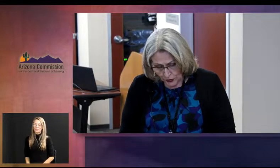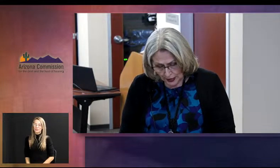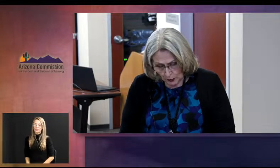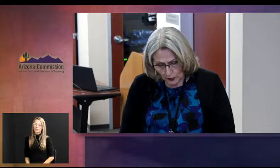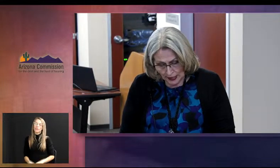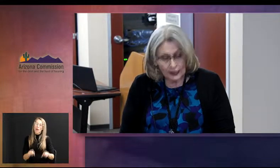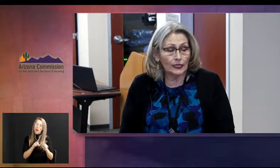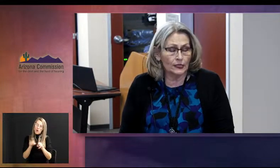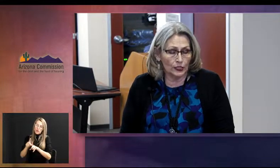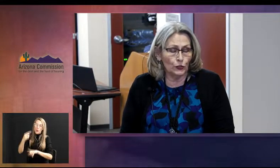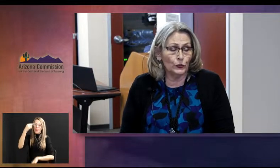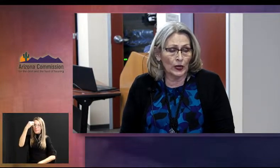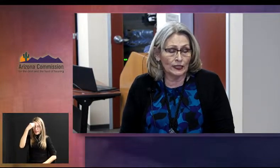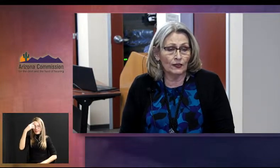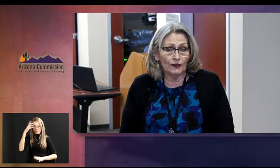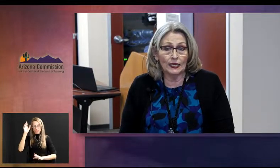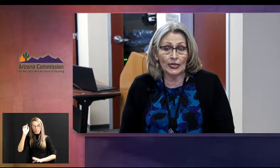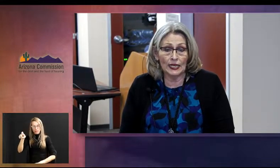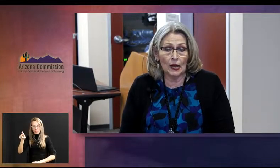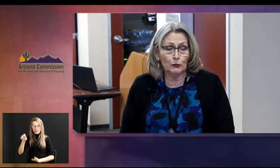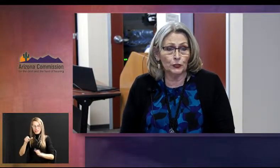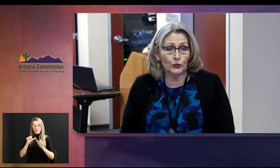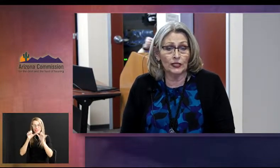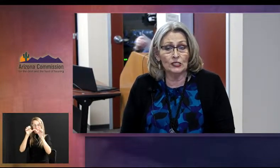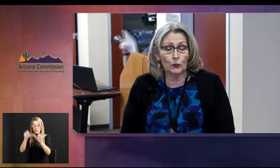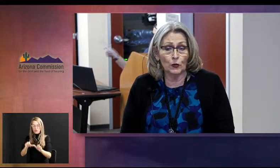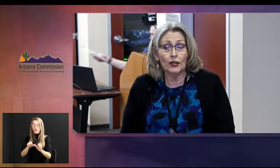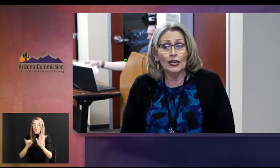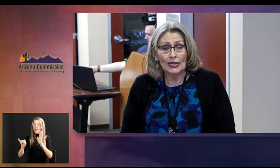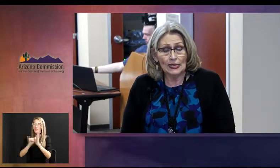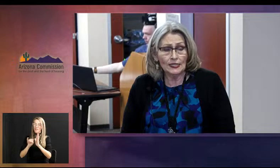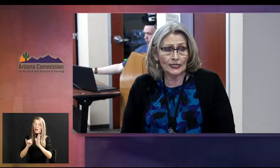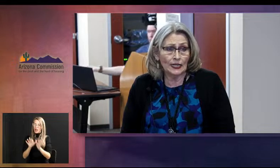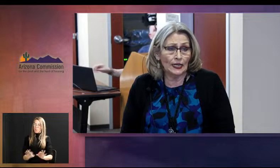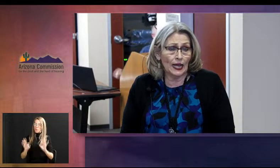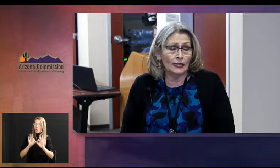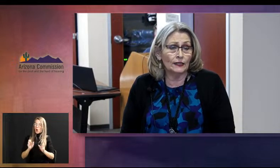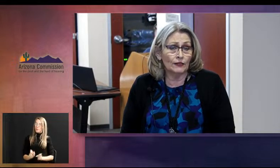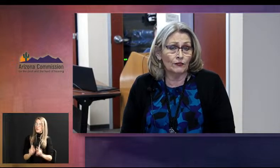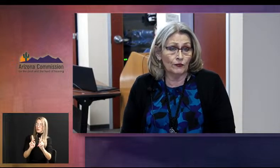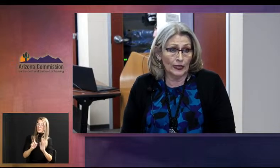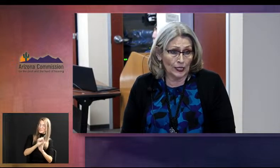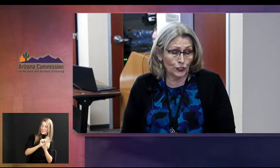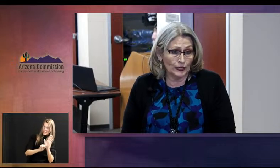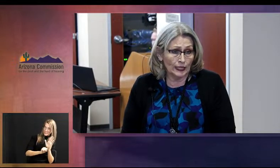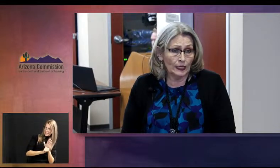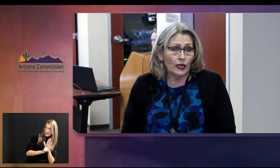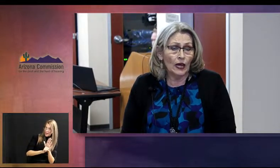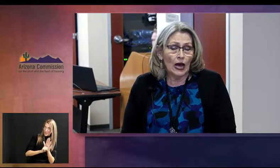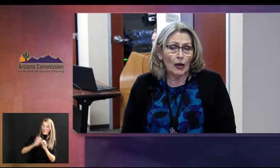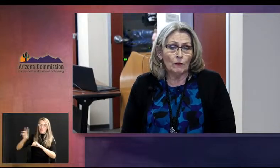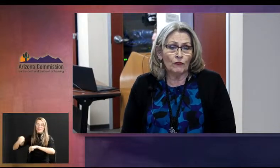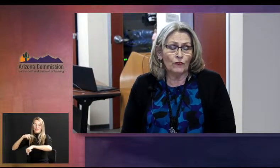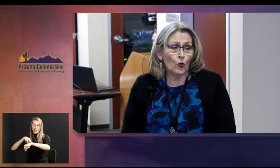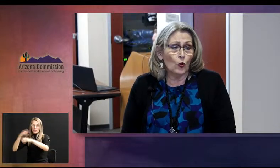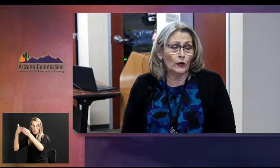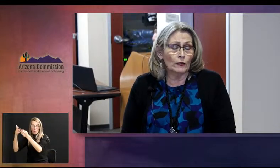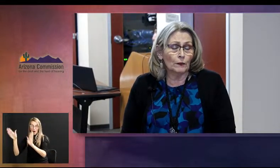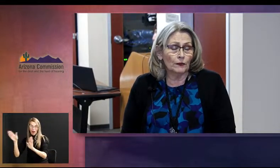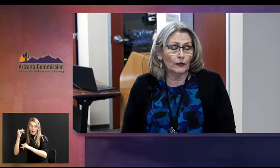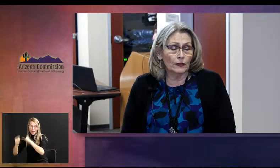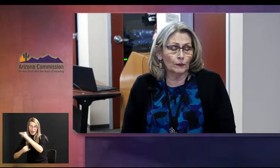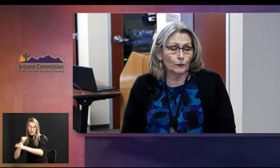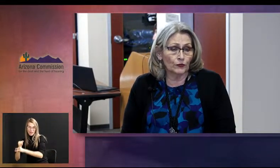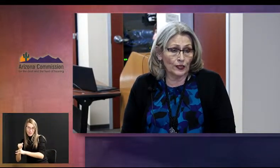I also think we need to continue to identify key opportunities both in state and nationally